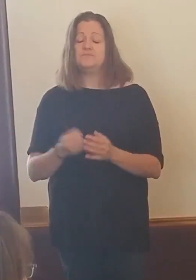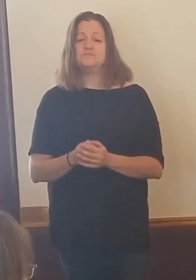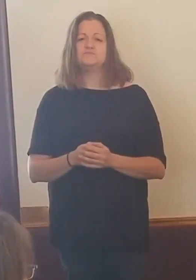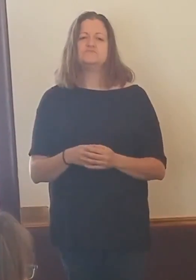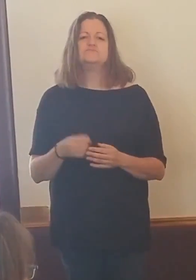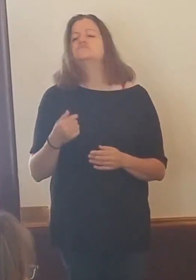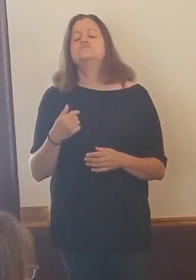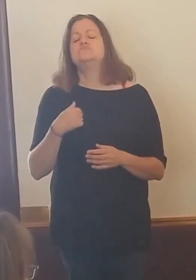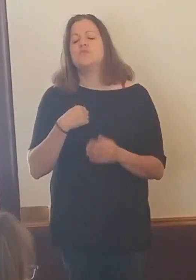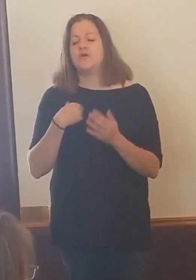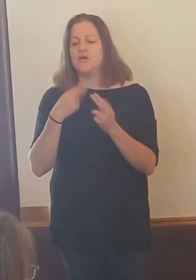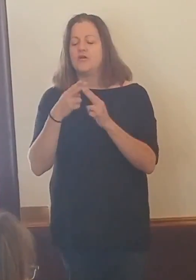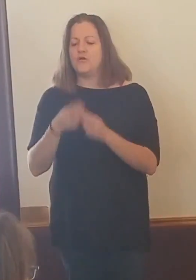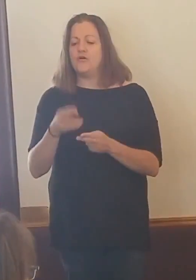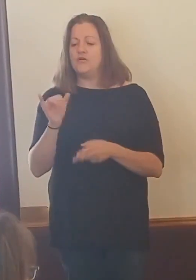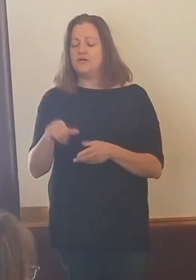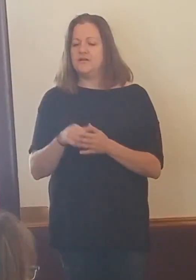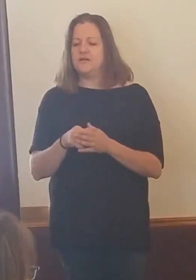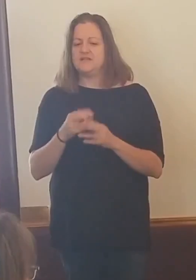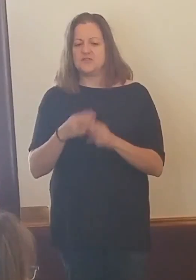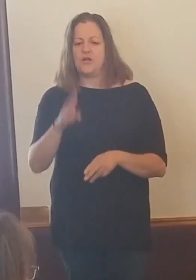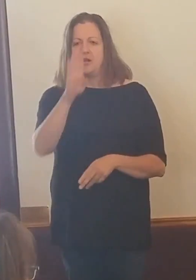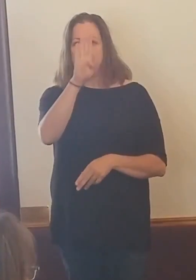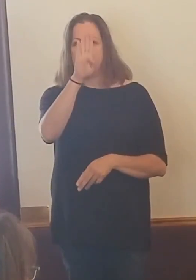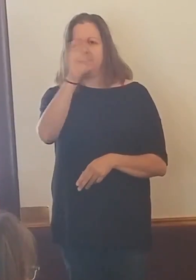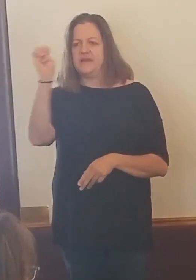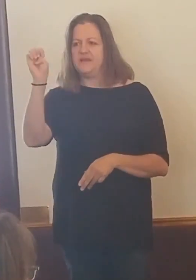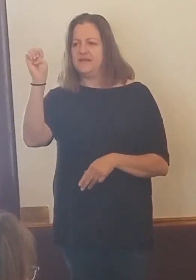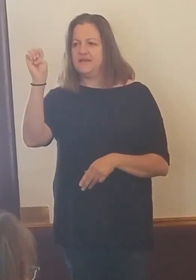begin a series called Be.